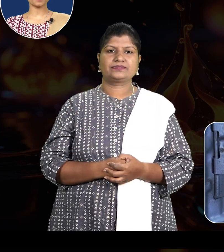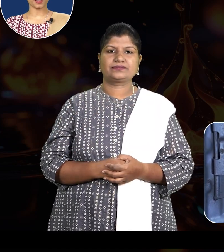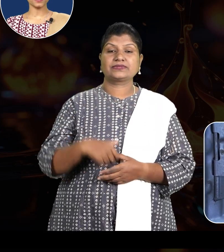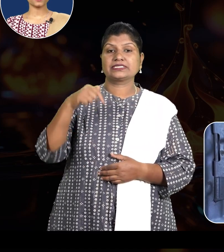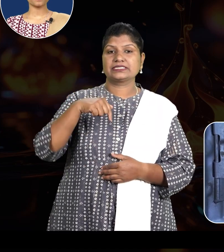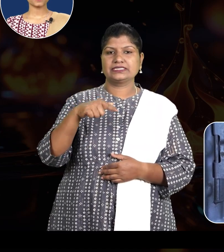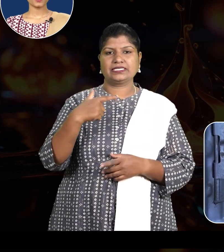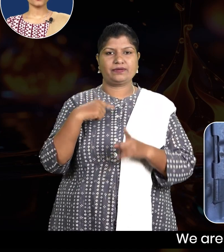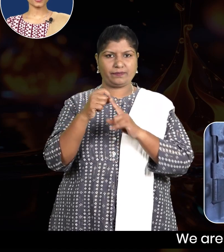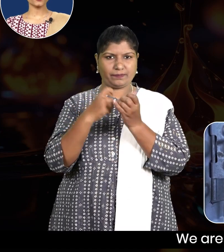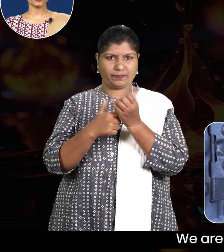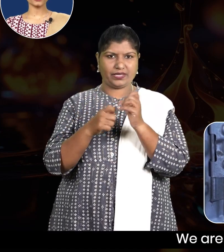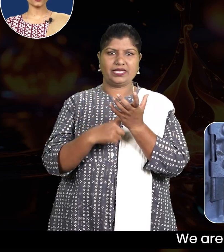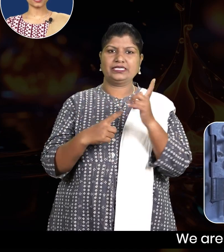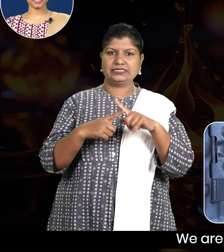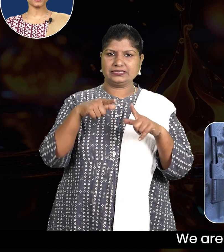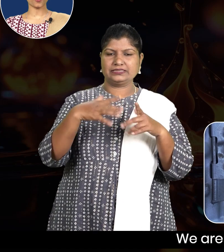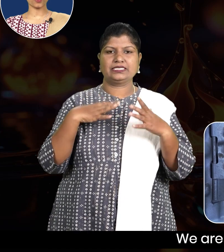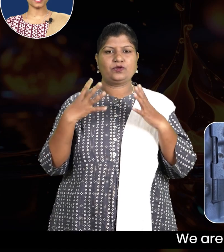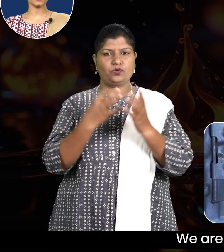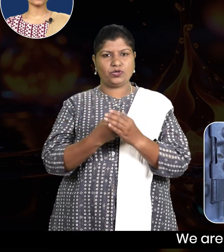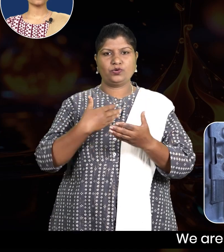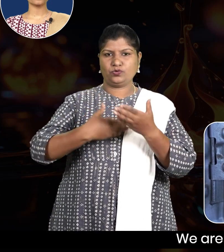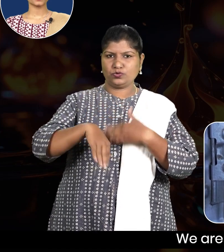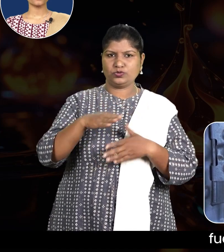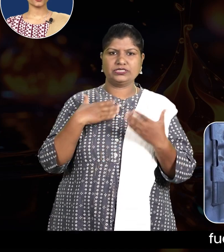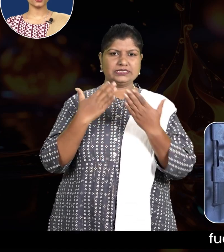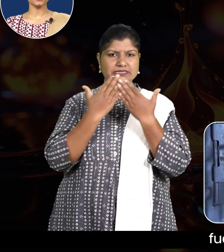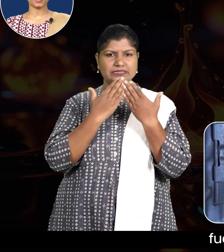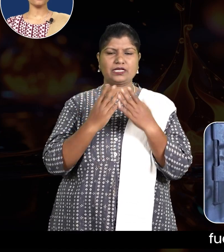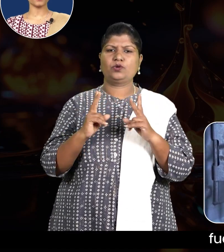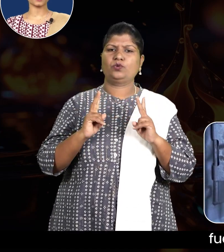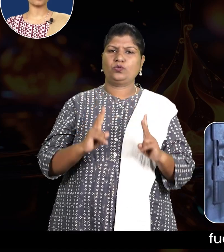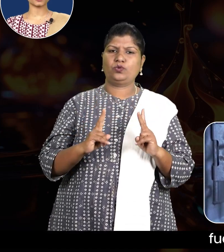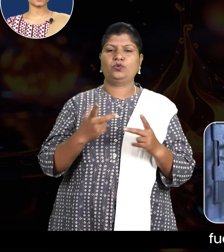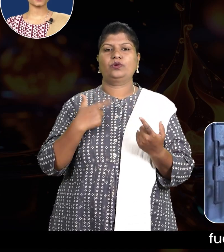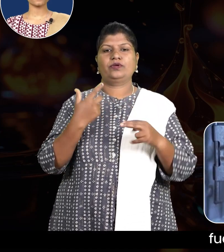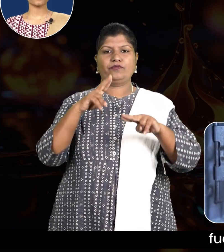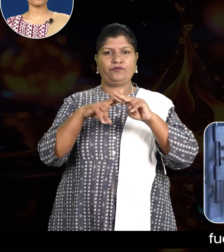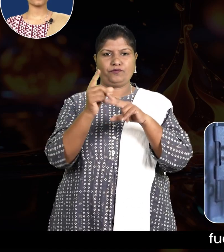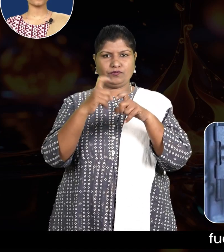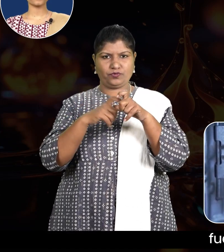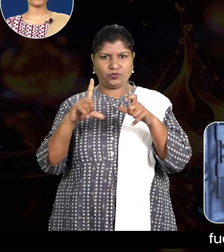In this part, we are going to read only fuel and flames.